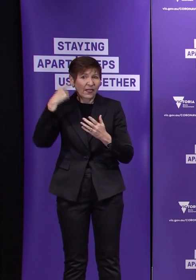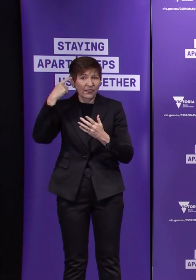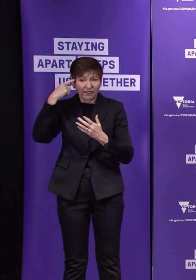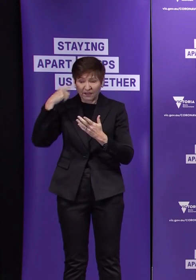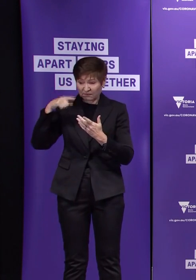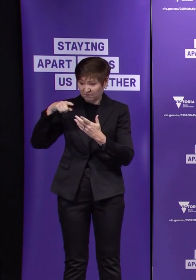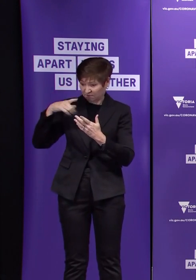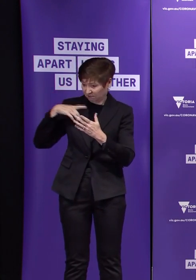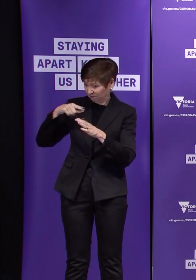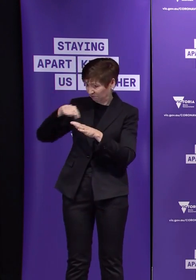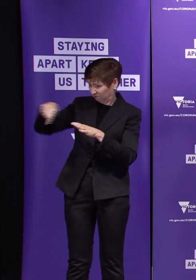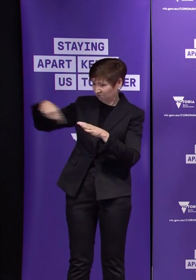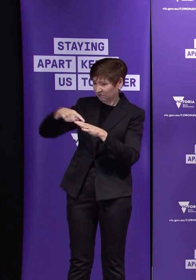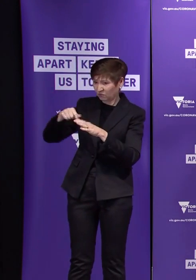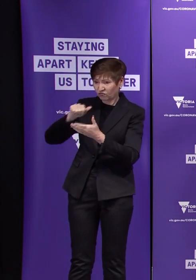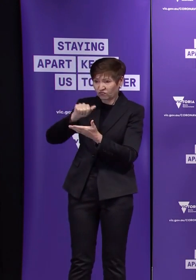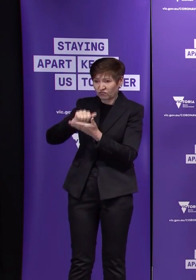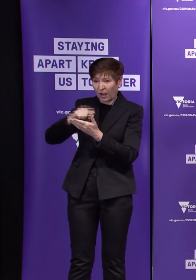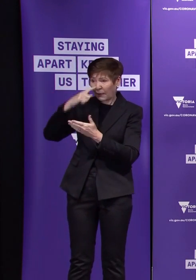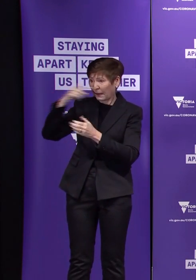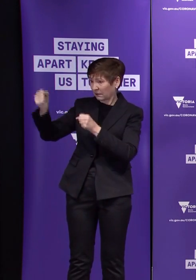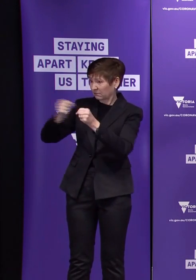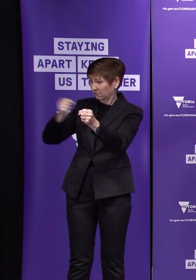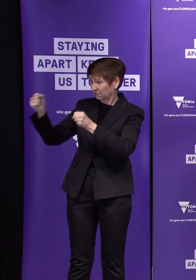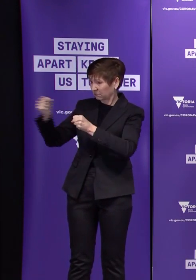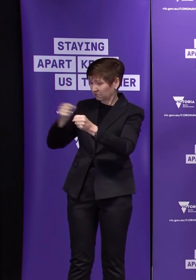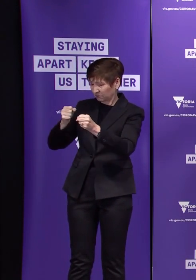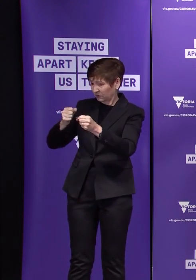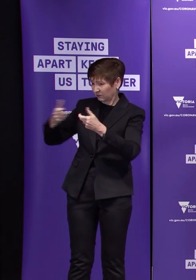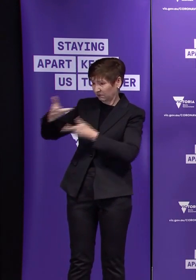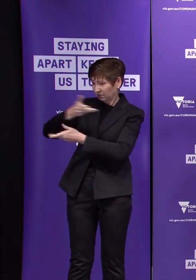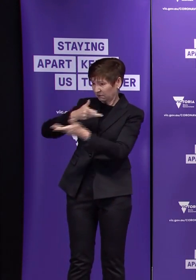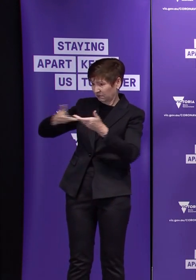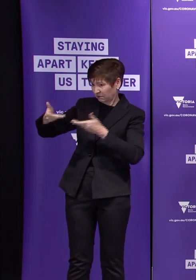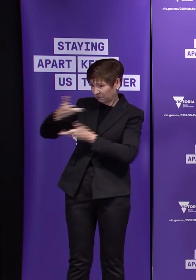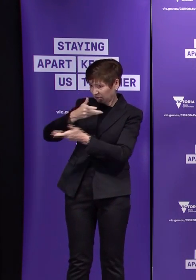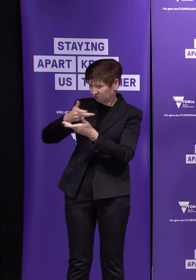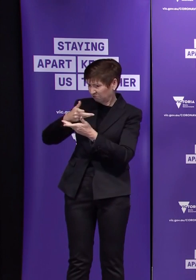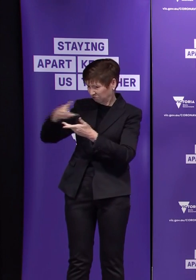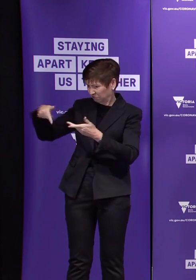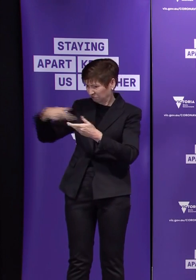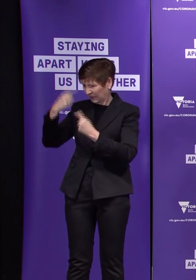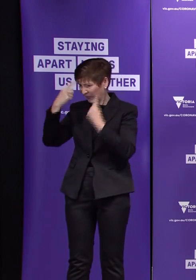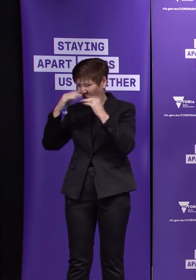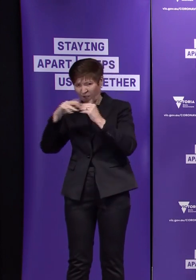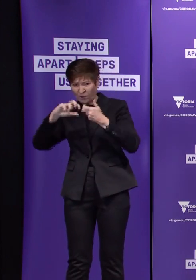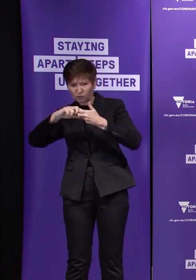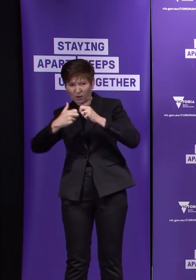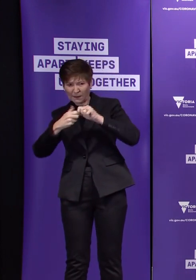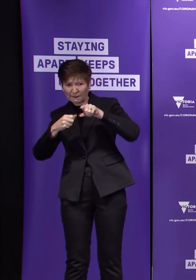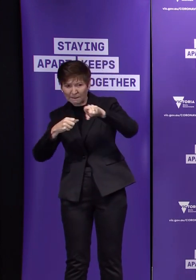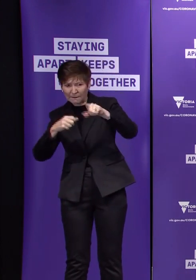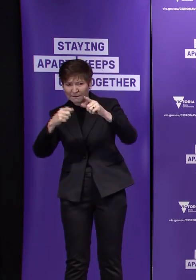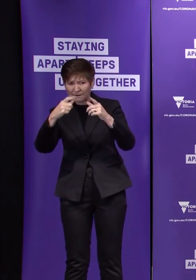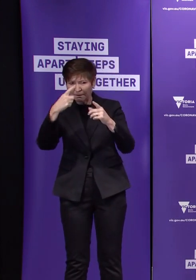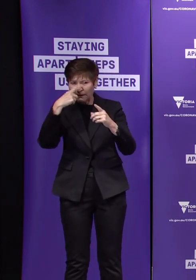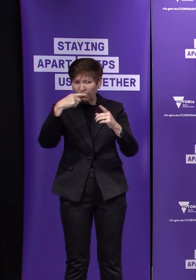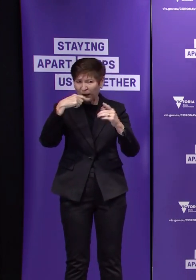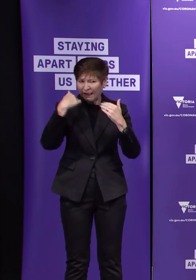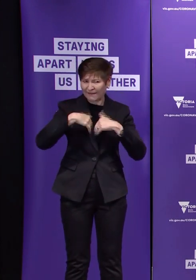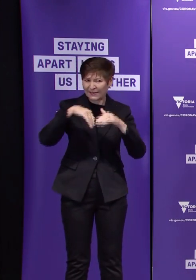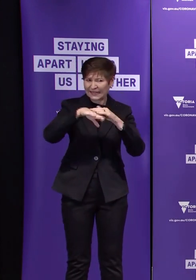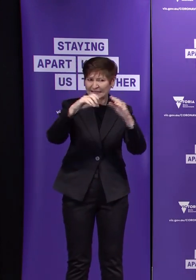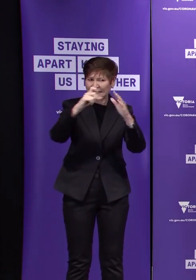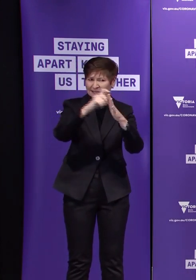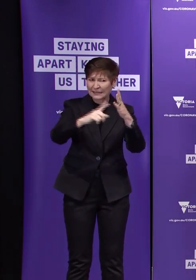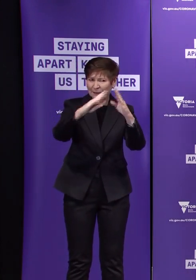all the right people around the same table, and everybody owns the problem, and everyone works towards the best